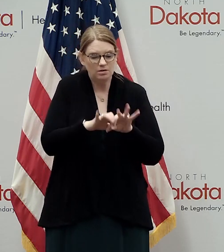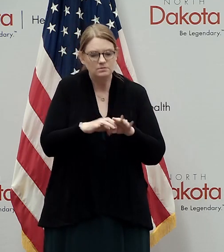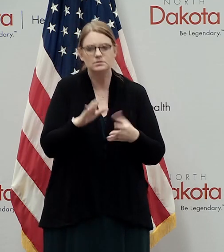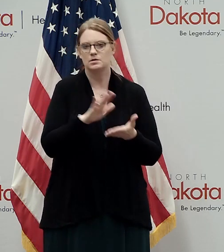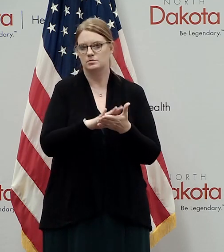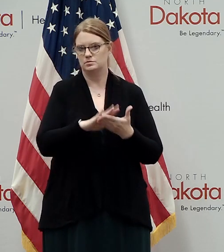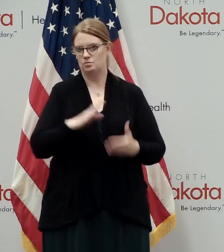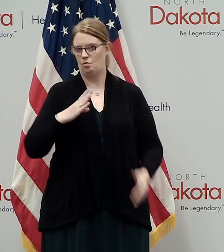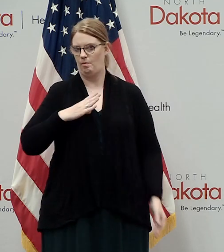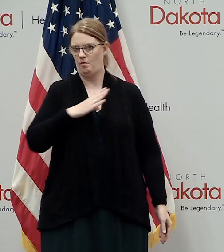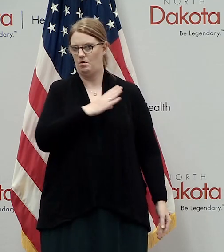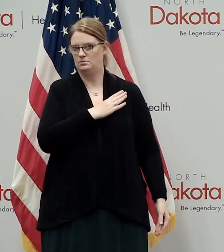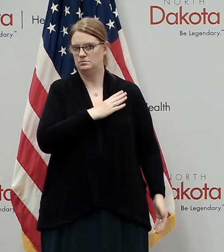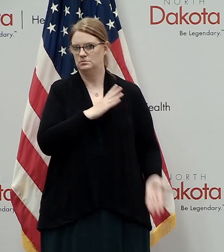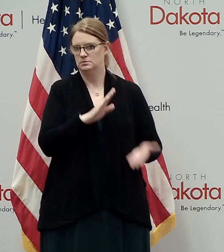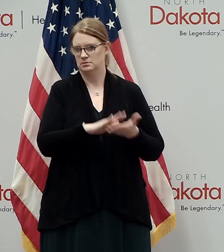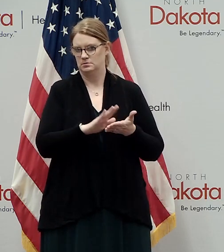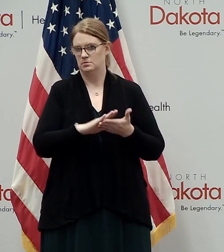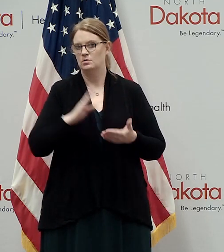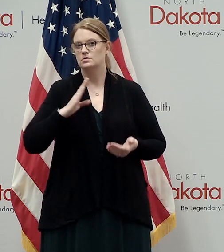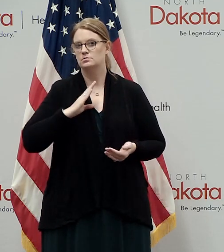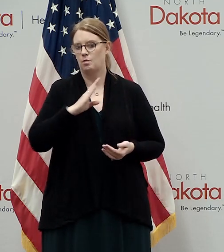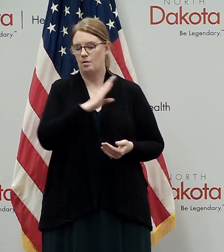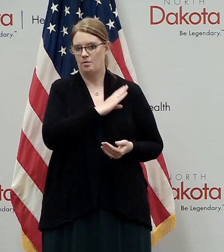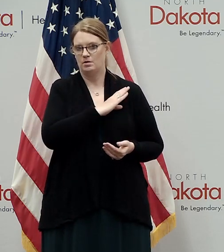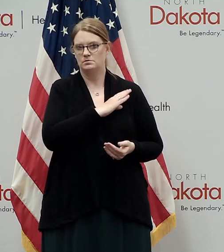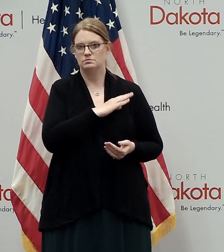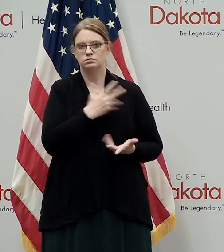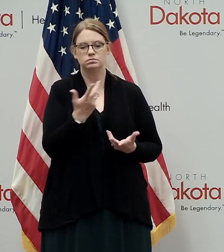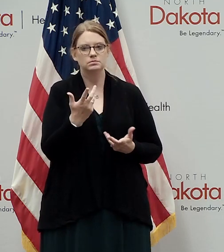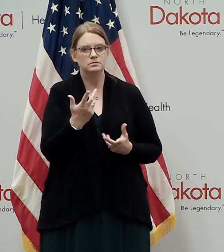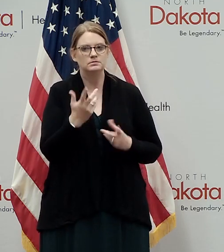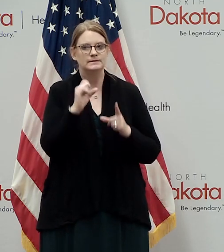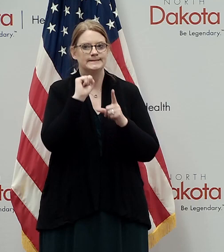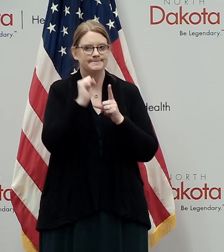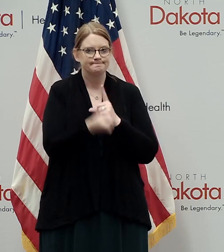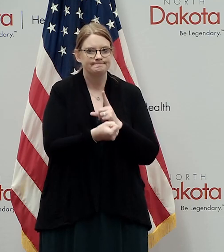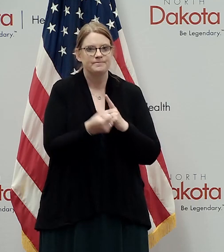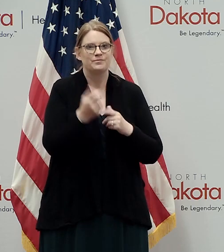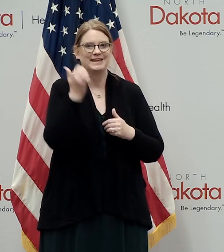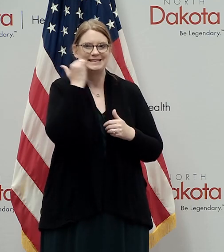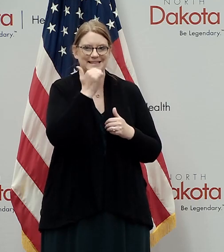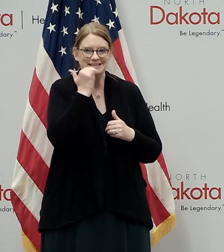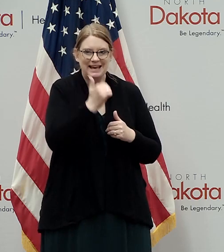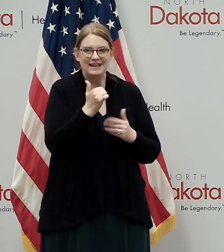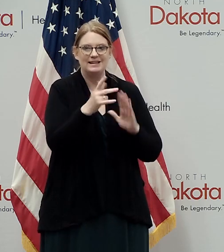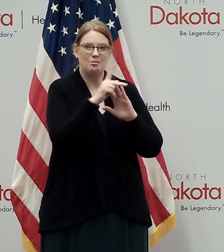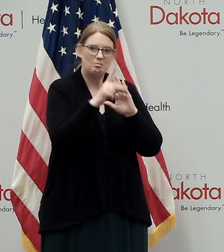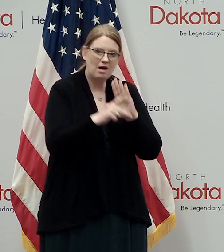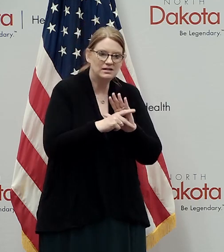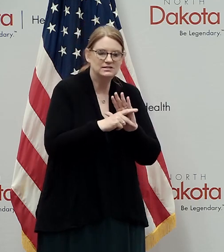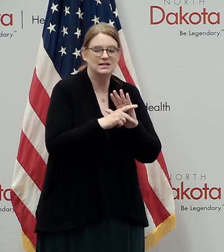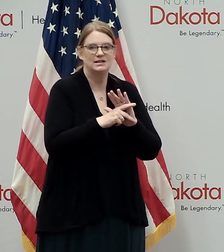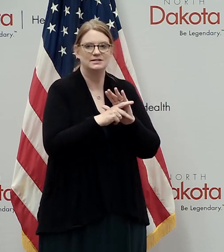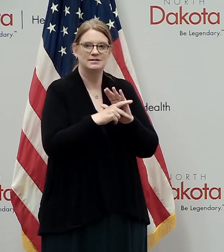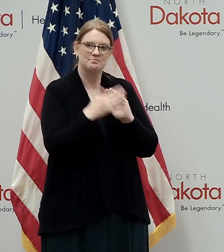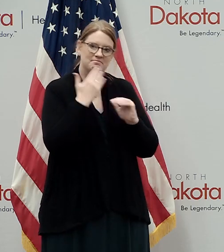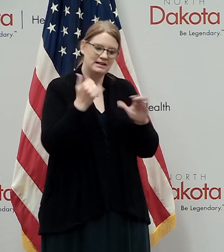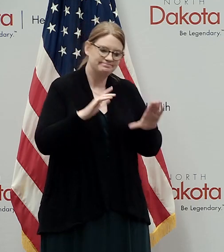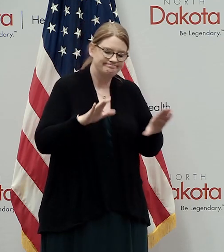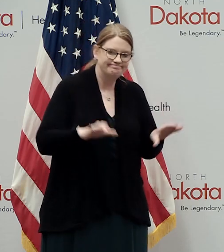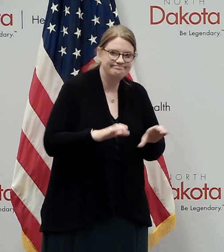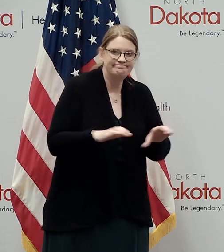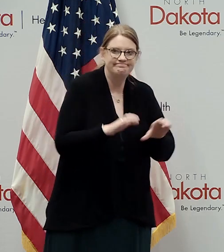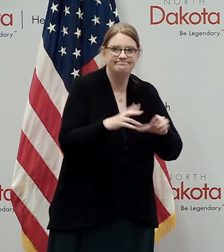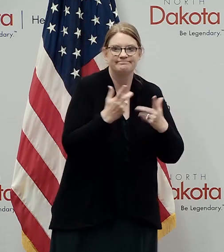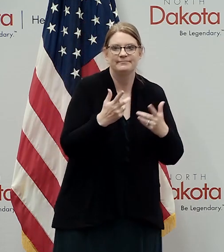this incredible year unfolds. Situations can change daily, policies and best practices, building layouts